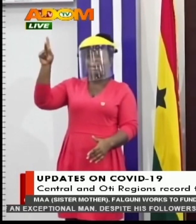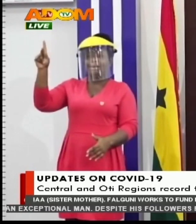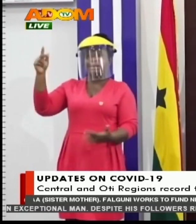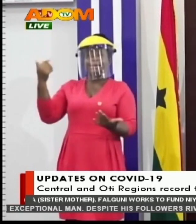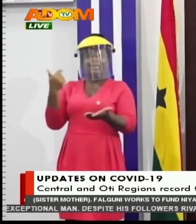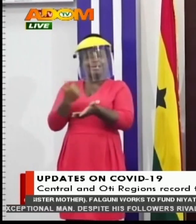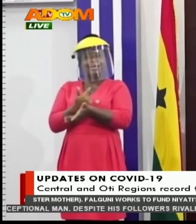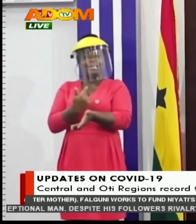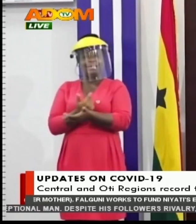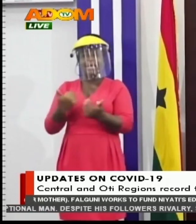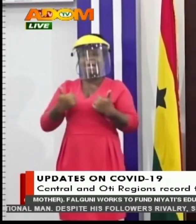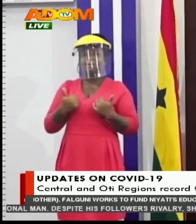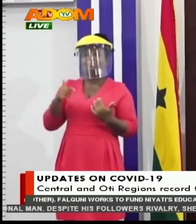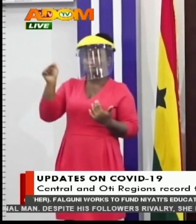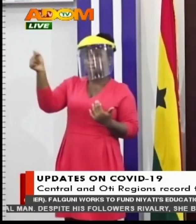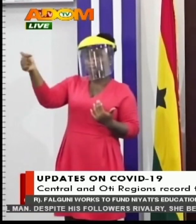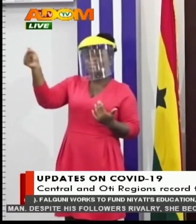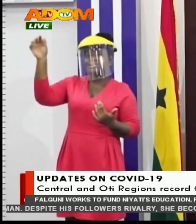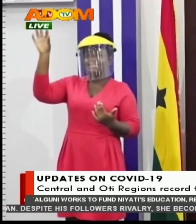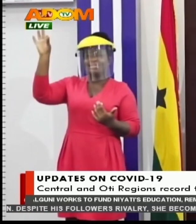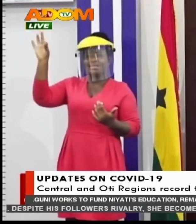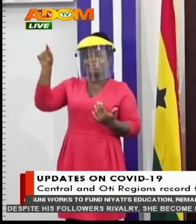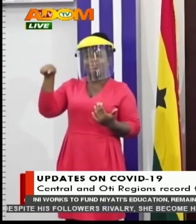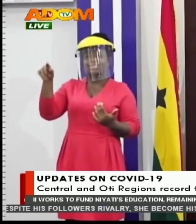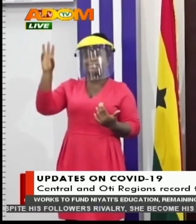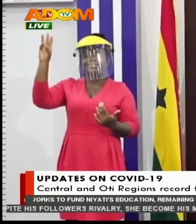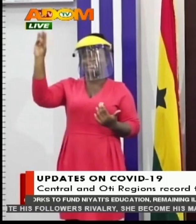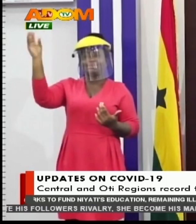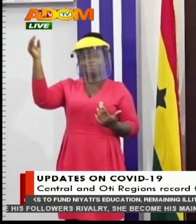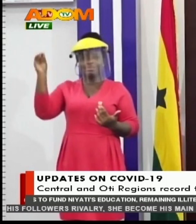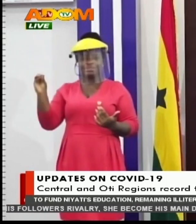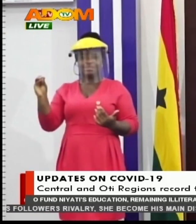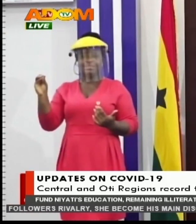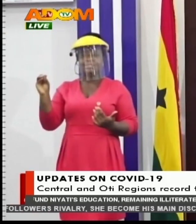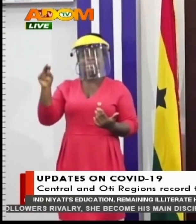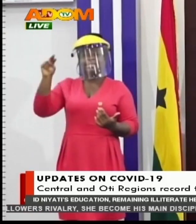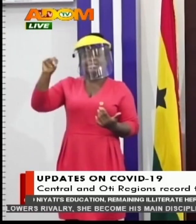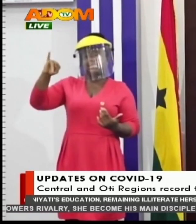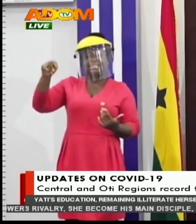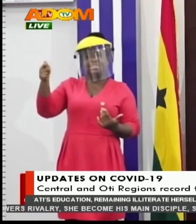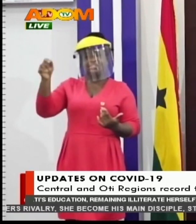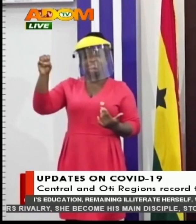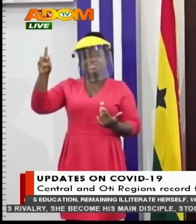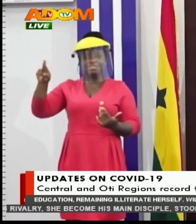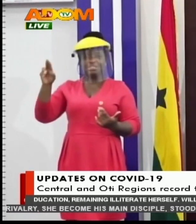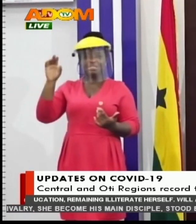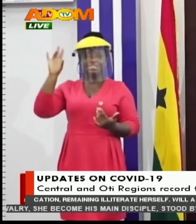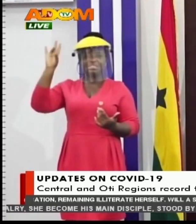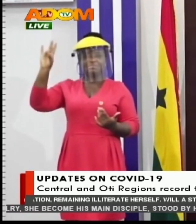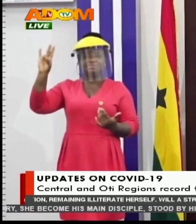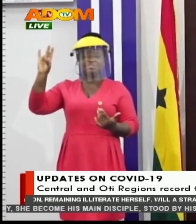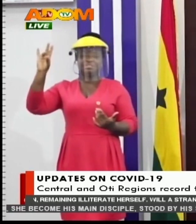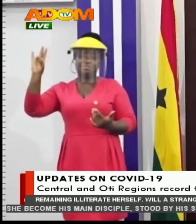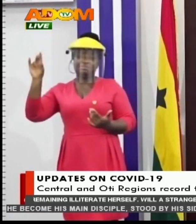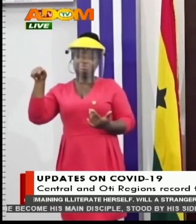Now, when it comes to the recoveries, as I've been saying, when someone is ill, if you do not die, the